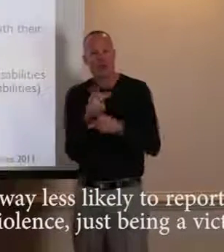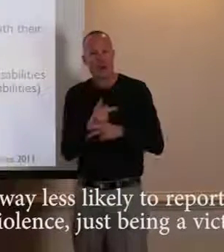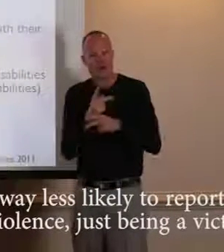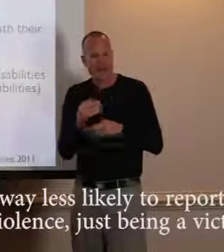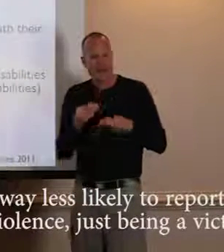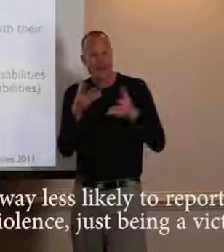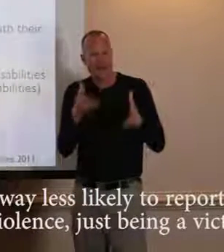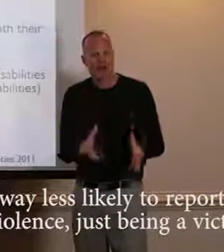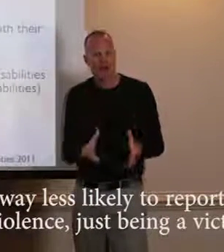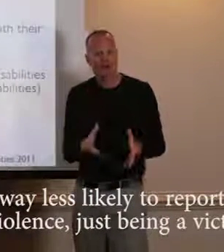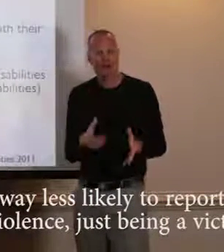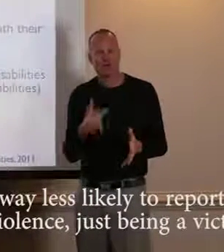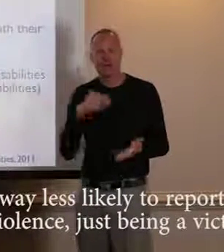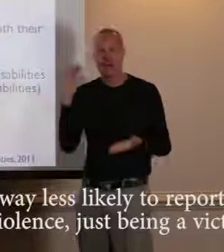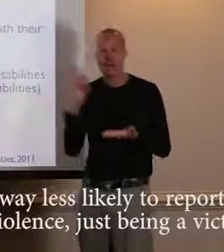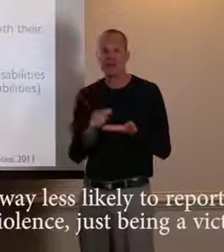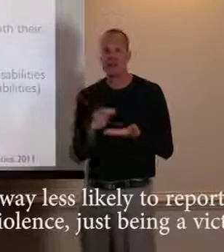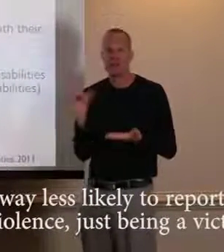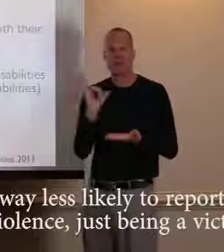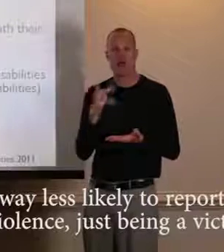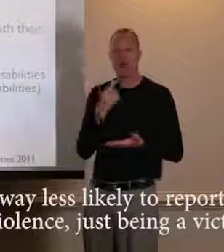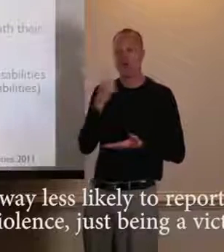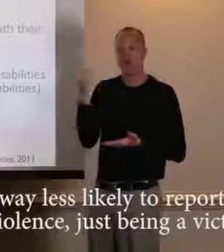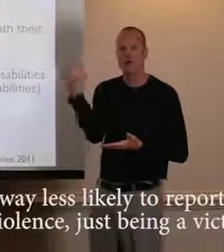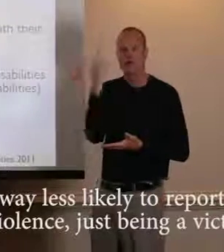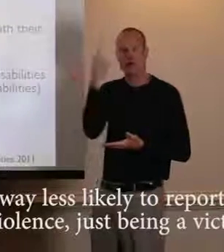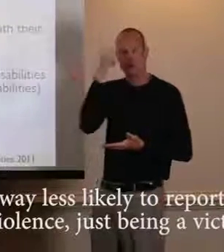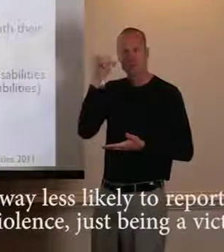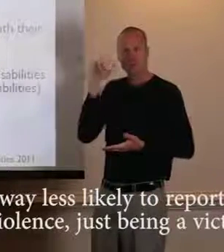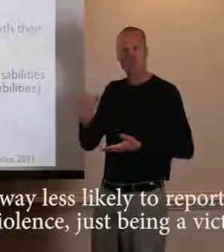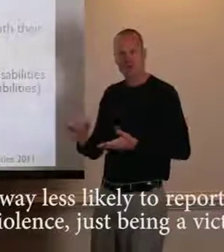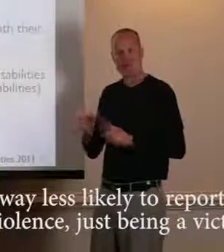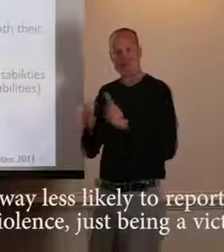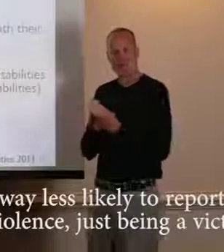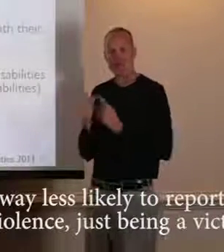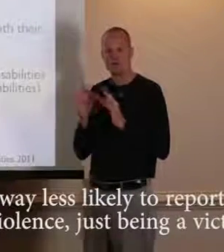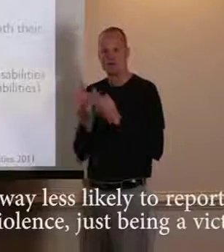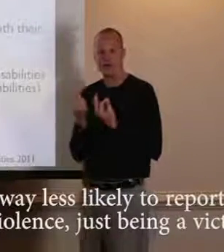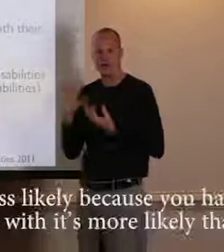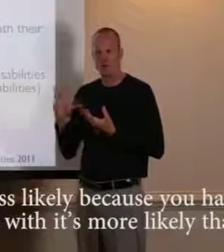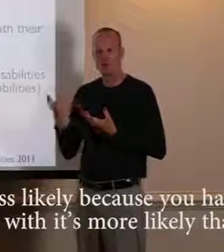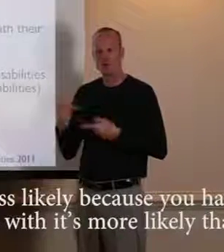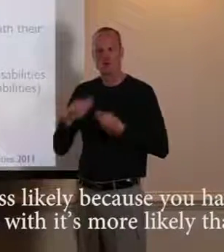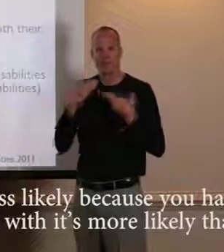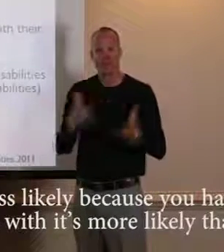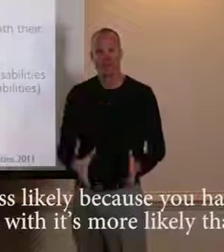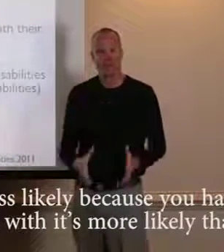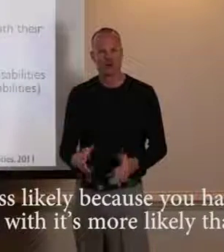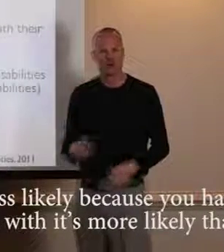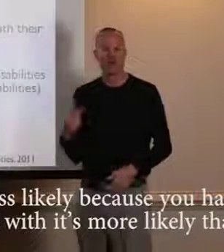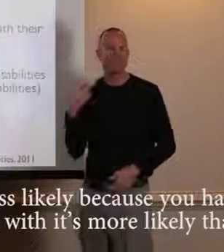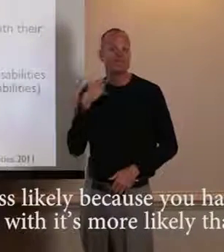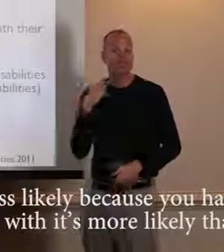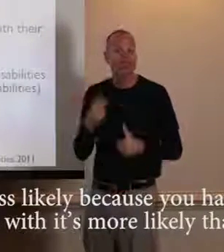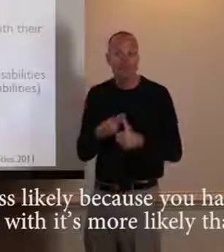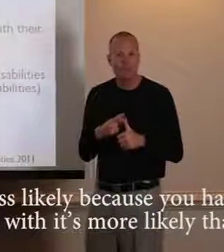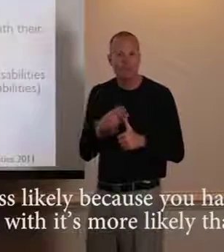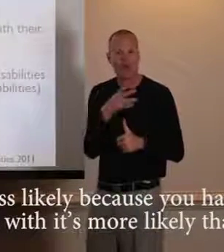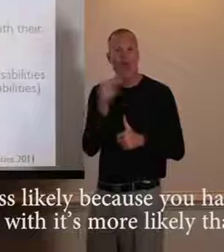report sexual violence or domestic violence, just being a victim in general, then you're way less likely because you have a disability.